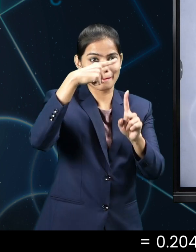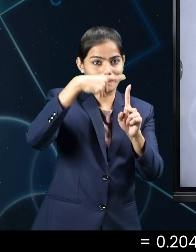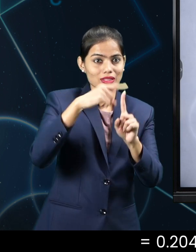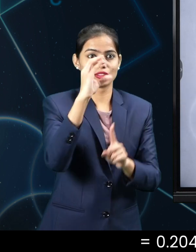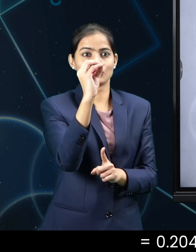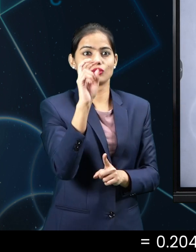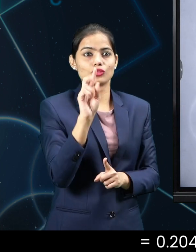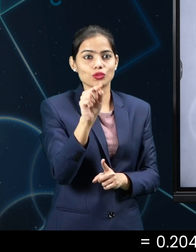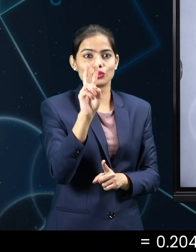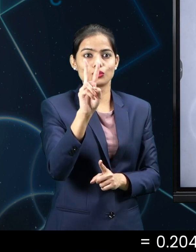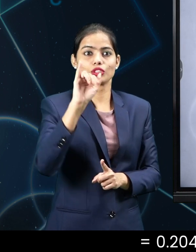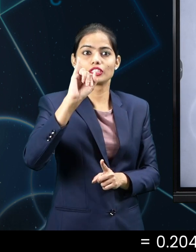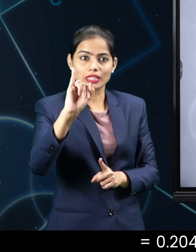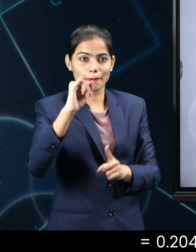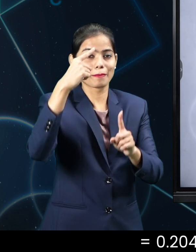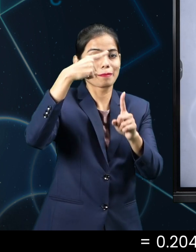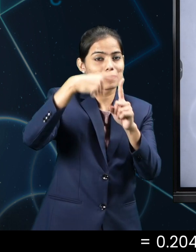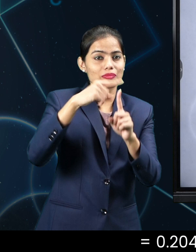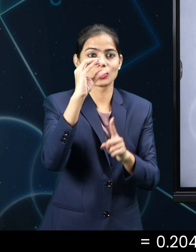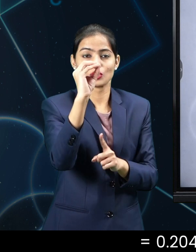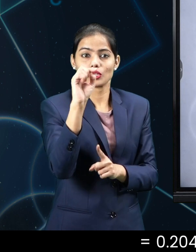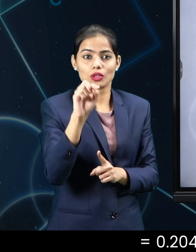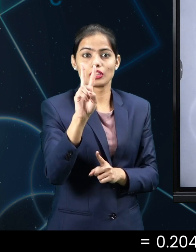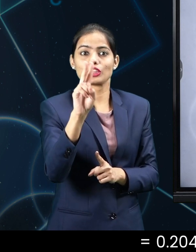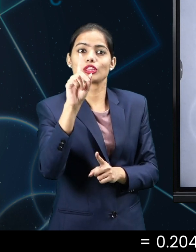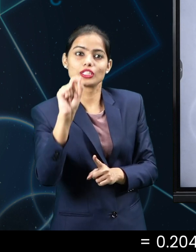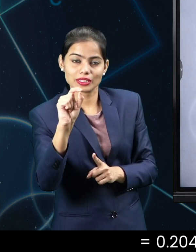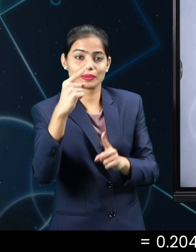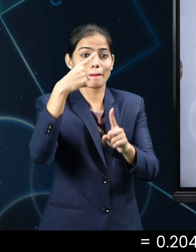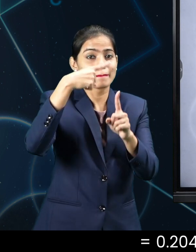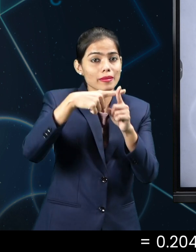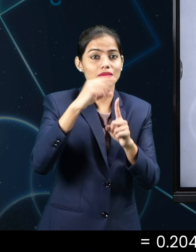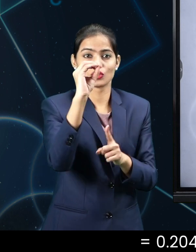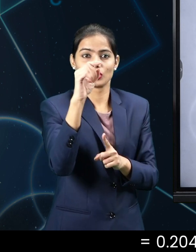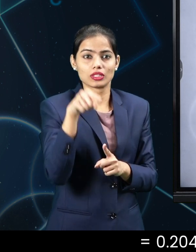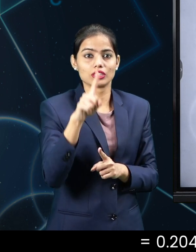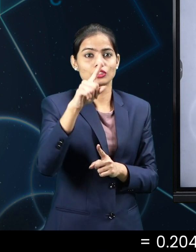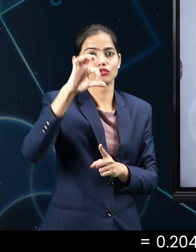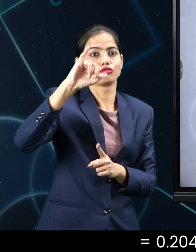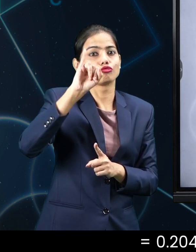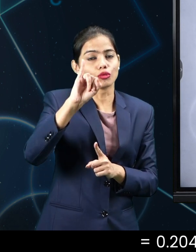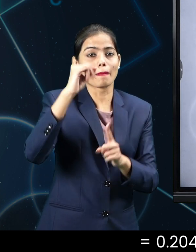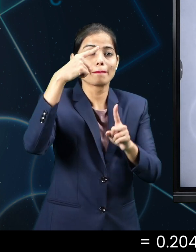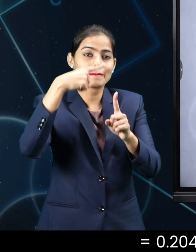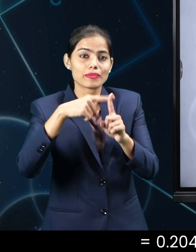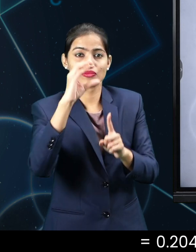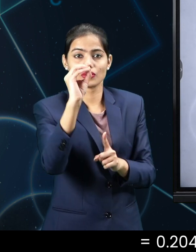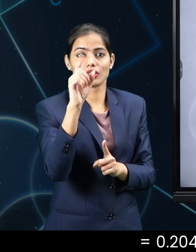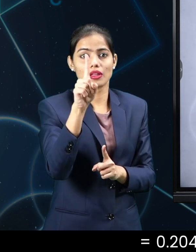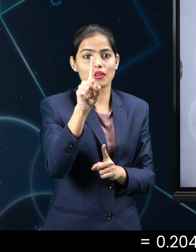0.204 plus 0.206 plus 0.210 plus